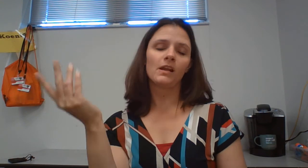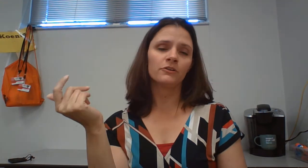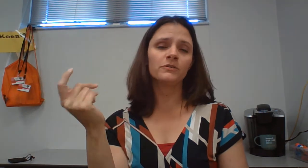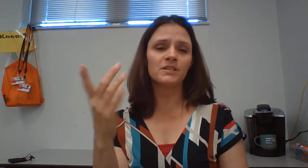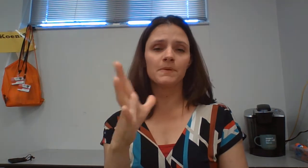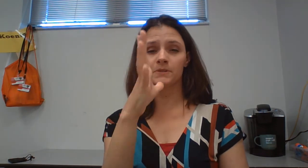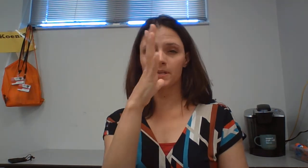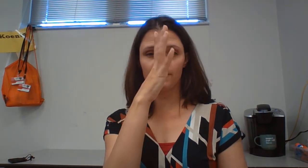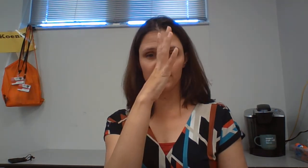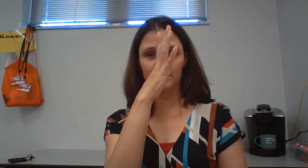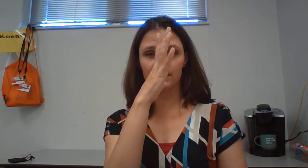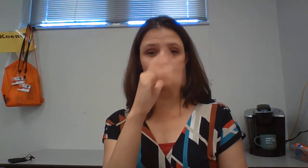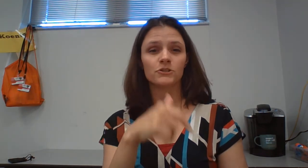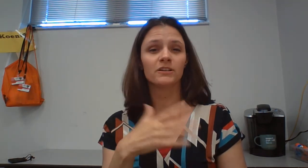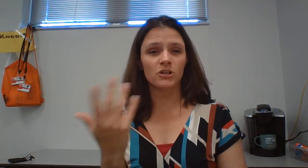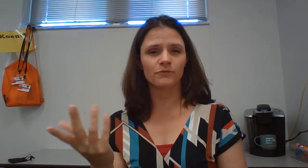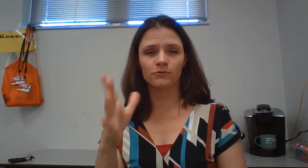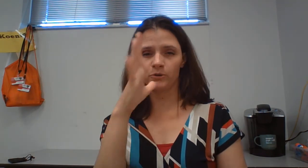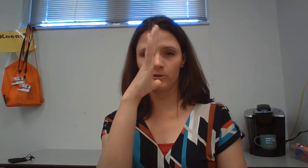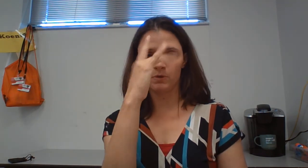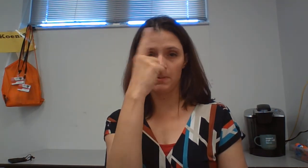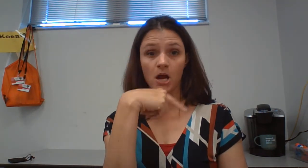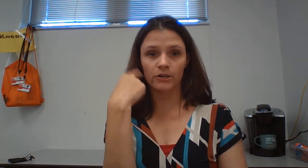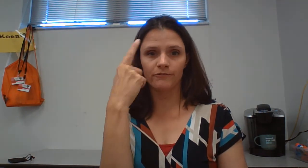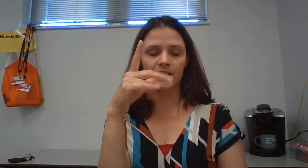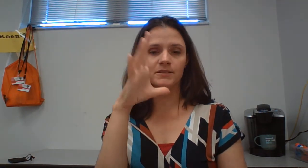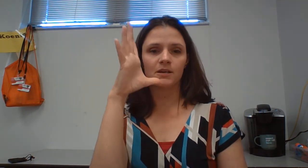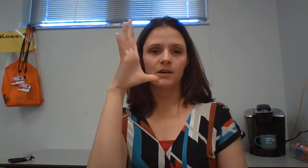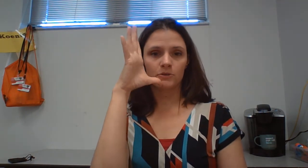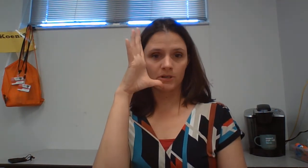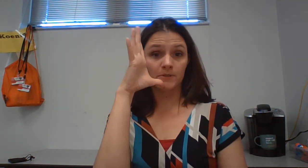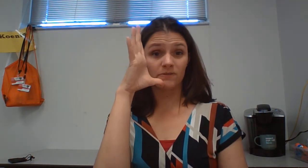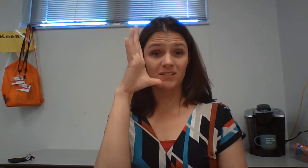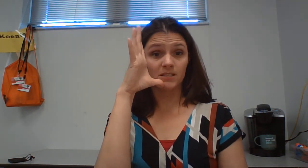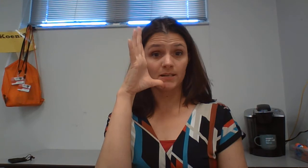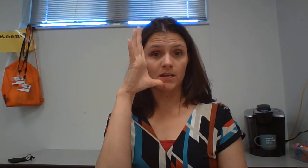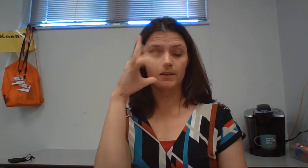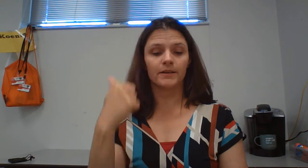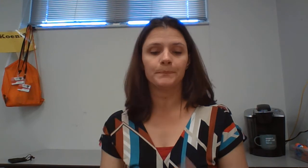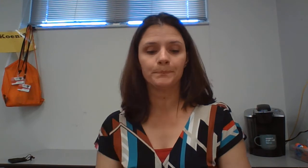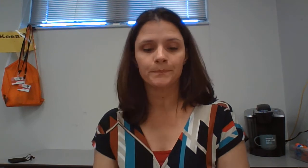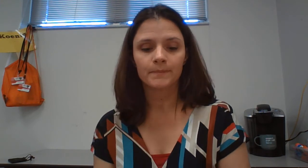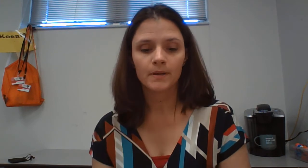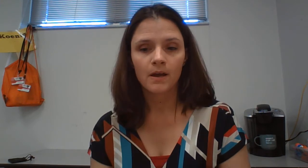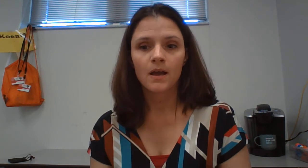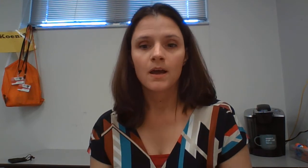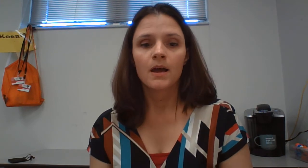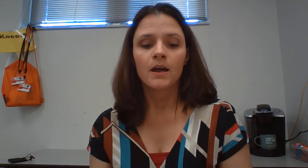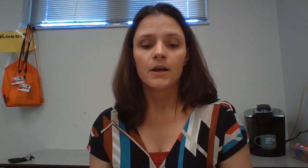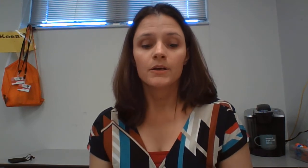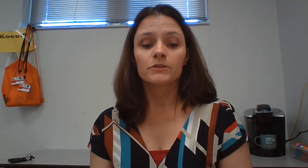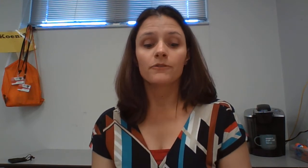You'll see people say right in the middle of the chin. General rule, you don't want to block your face, so it comes off to the side slightly. So for the